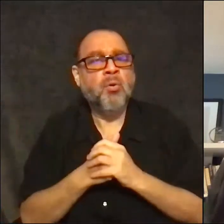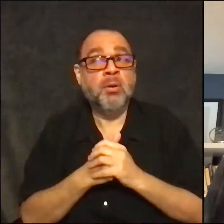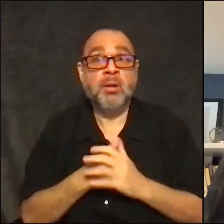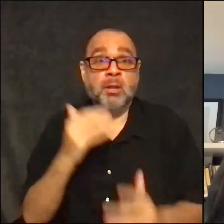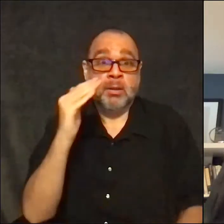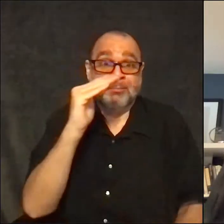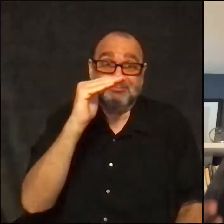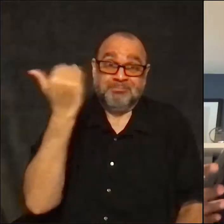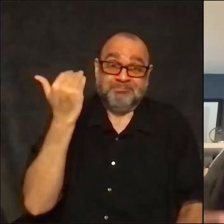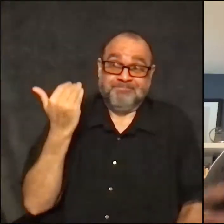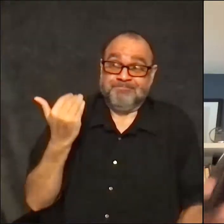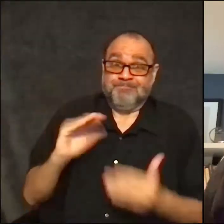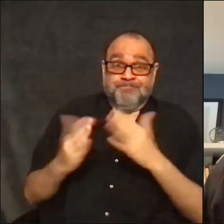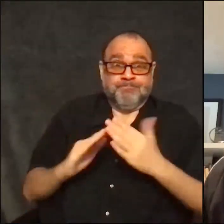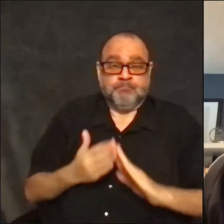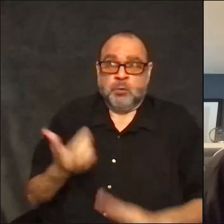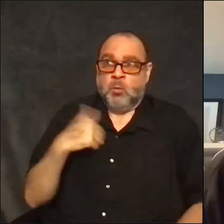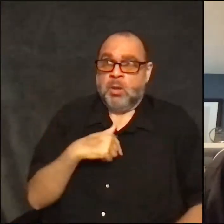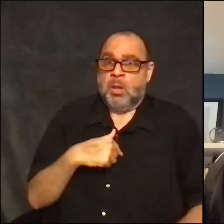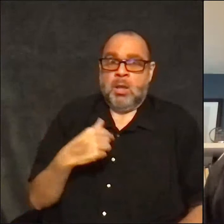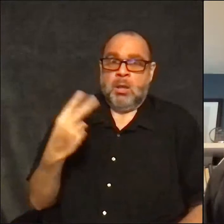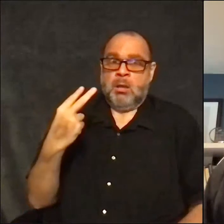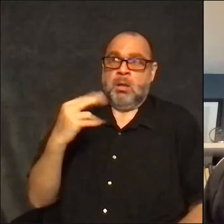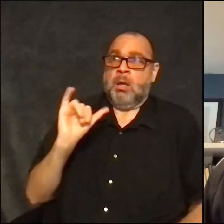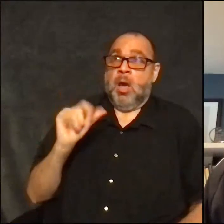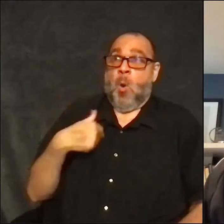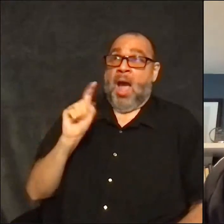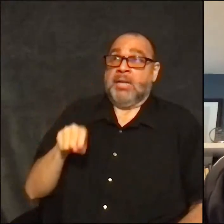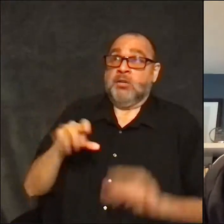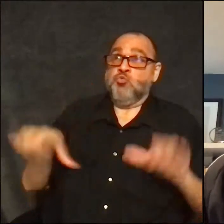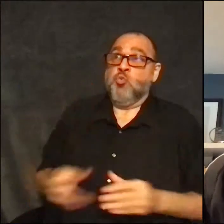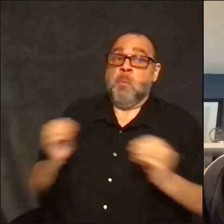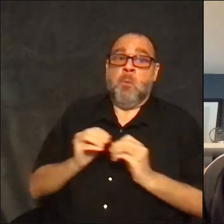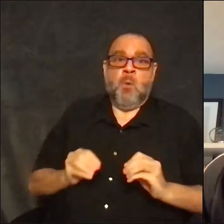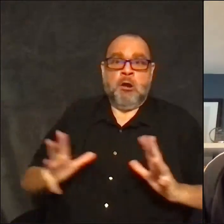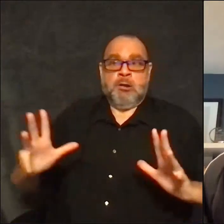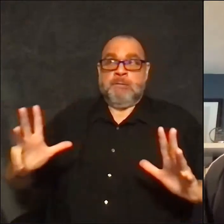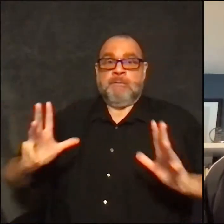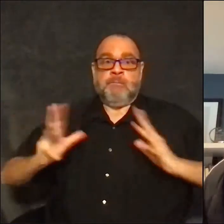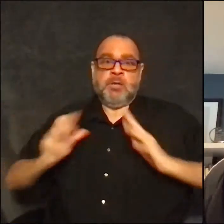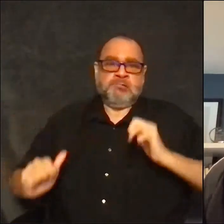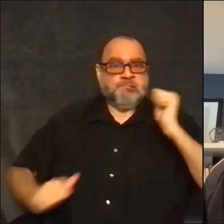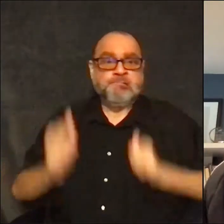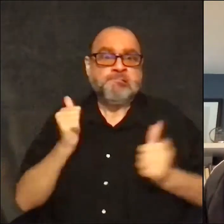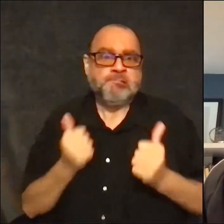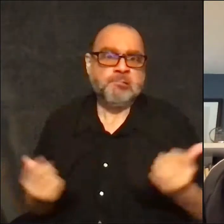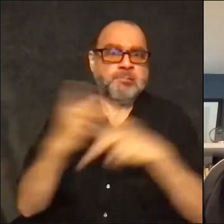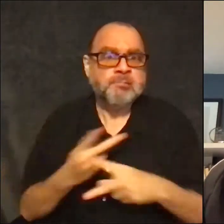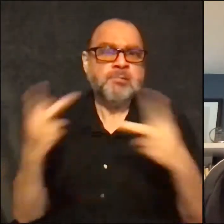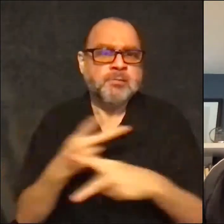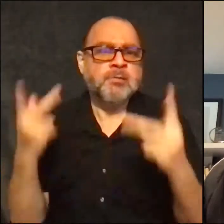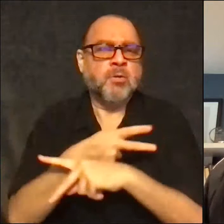We often just continue working harder because we have to. But what happens when we keep doing